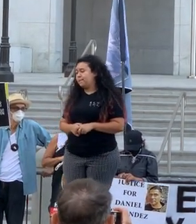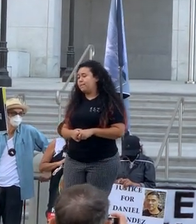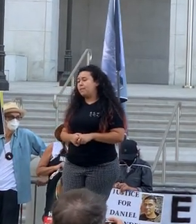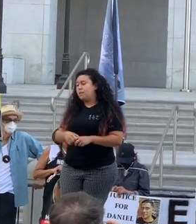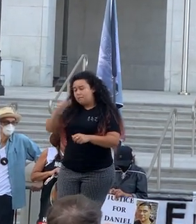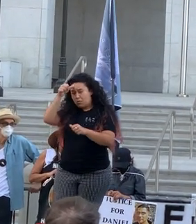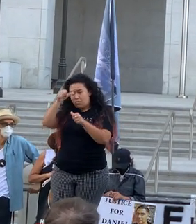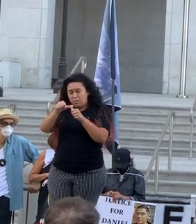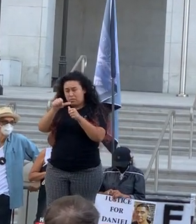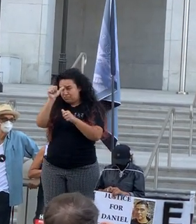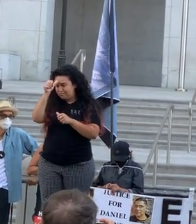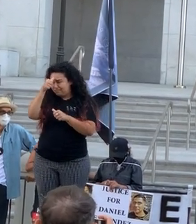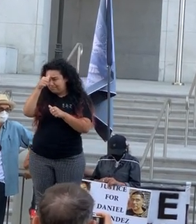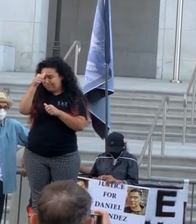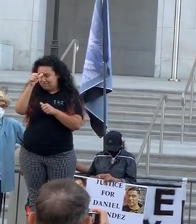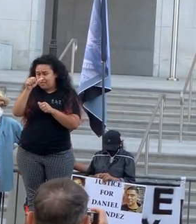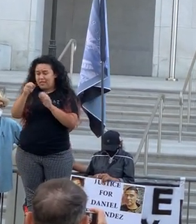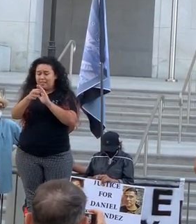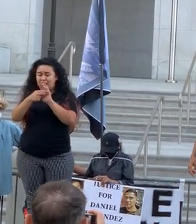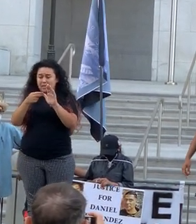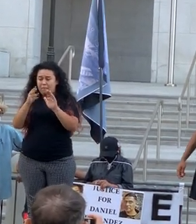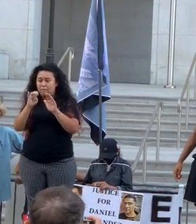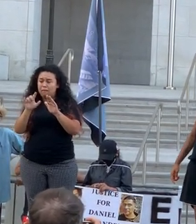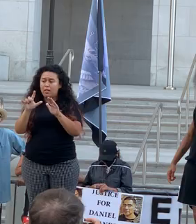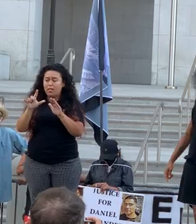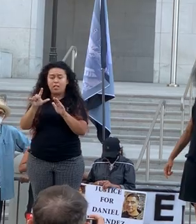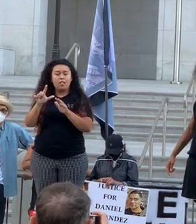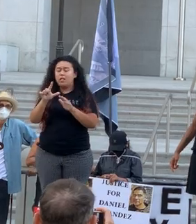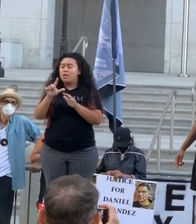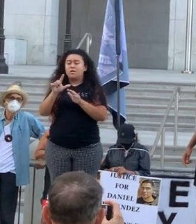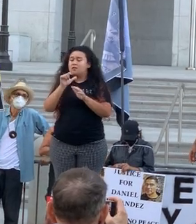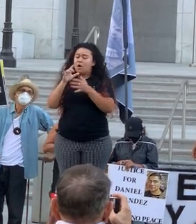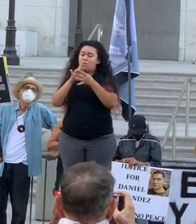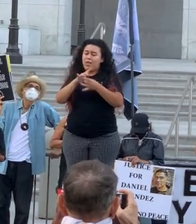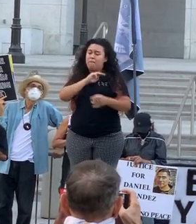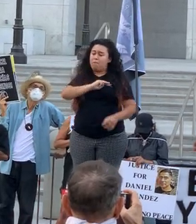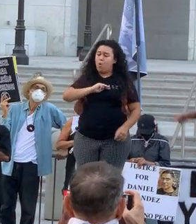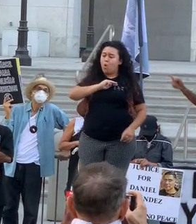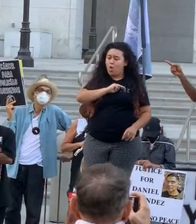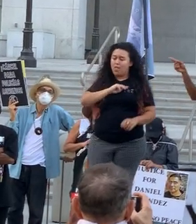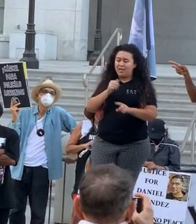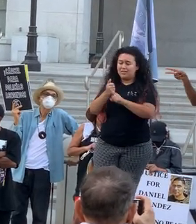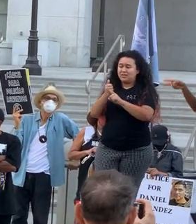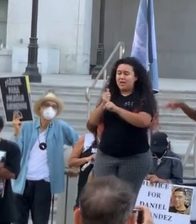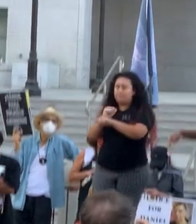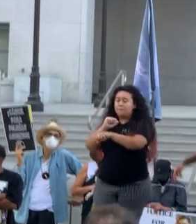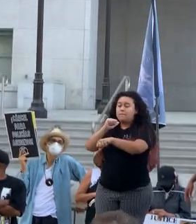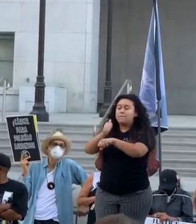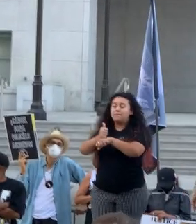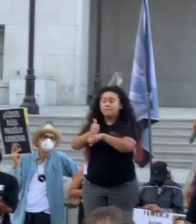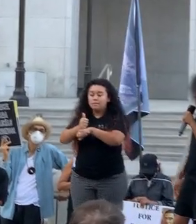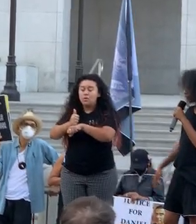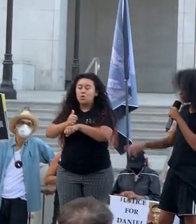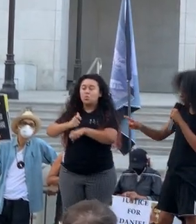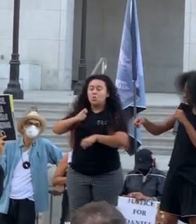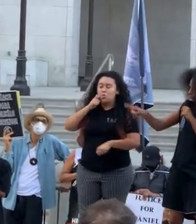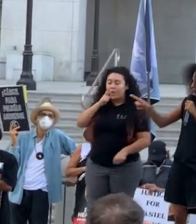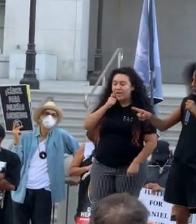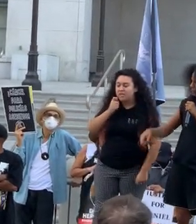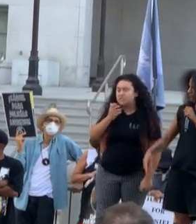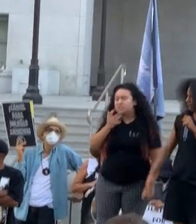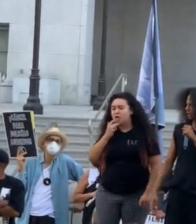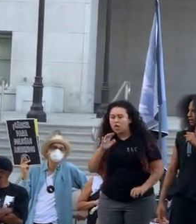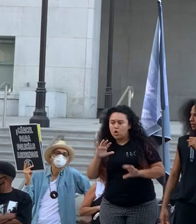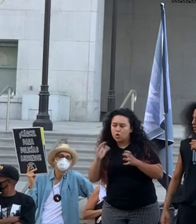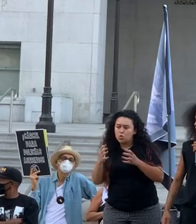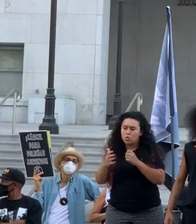Because remember that criminality has nothing to do with morality. Criminality is built on class and color. And we would throw